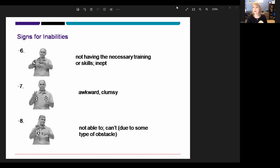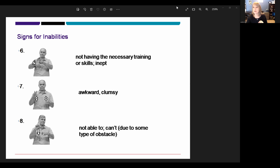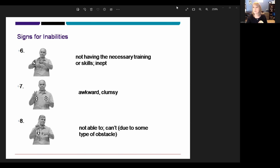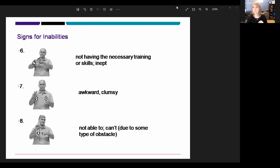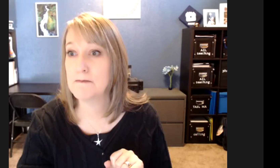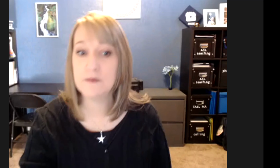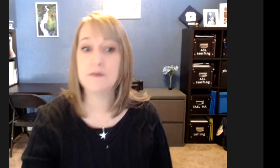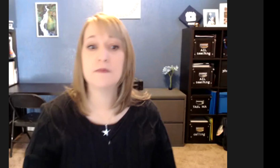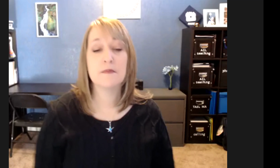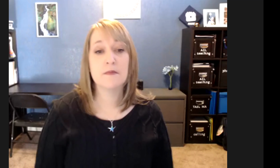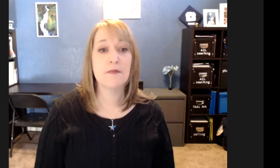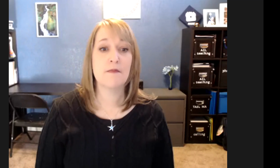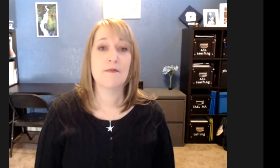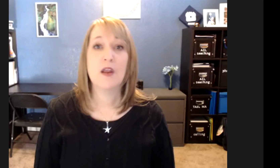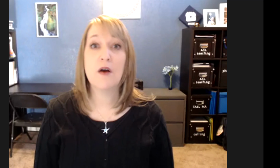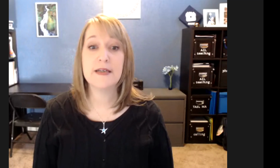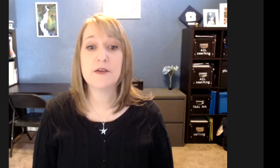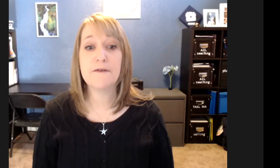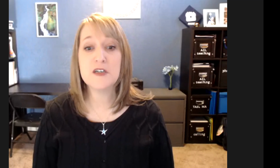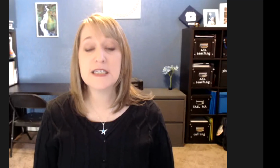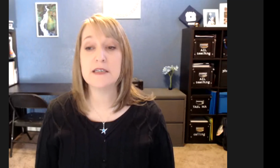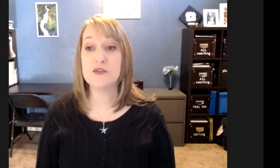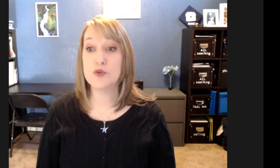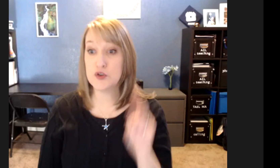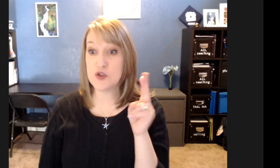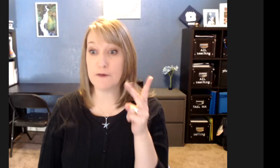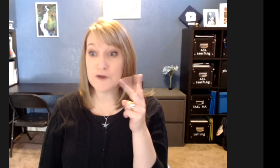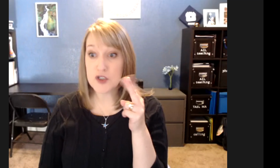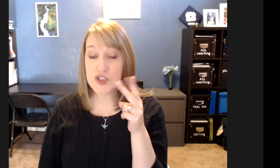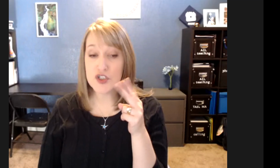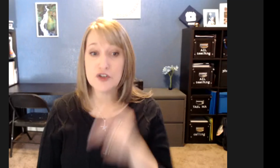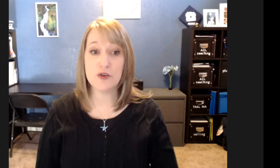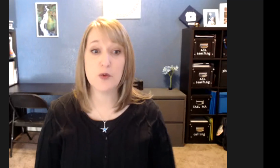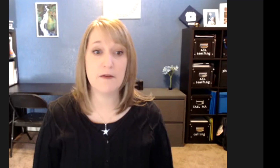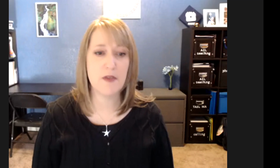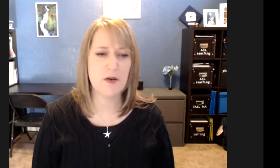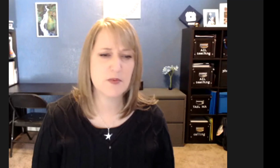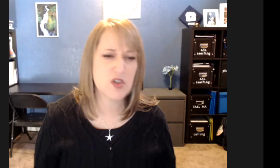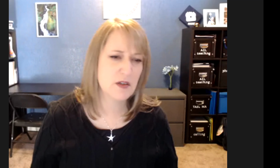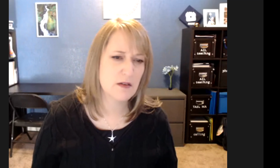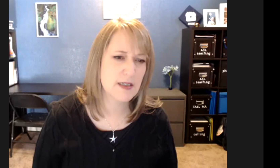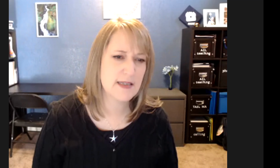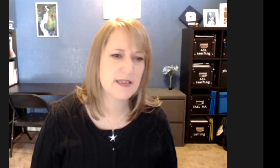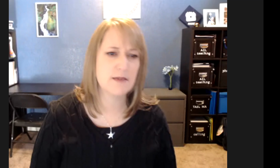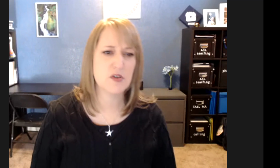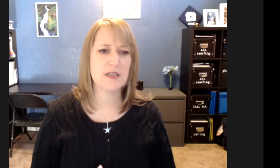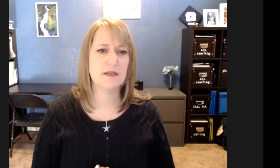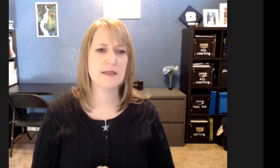signs. All right, so the first sentence will use the first 2 of those, which on your list is numbers 6